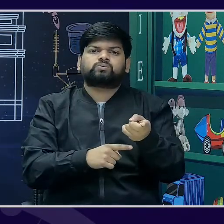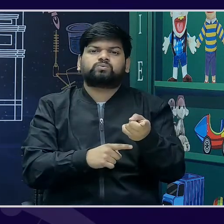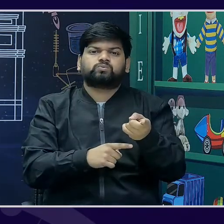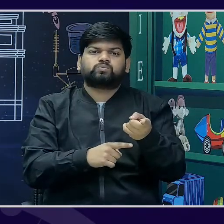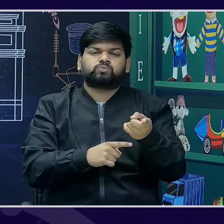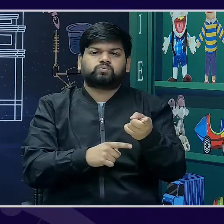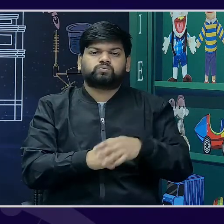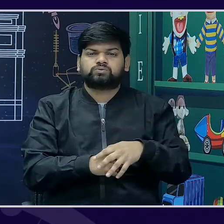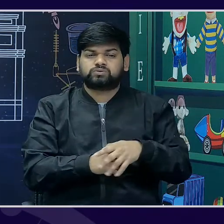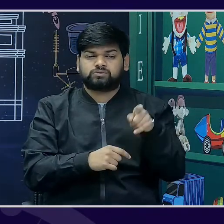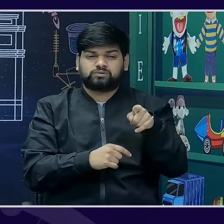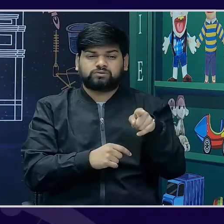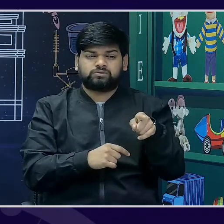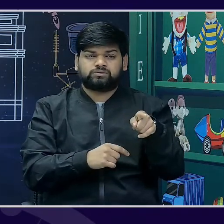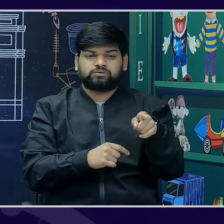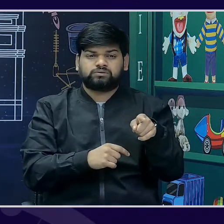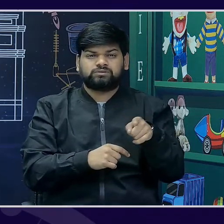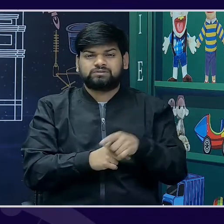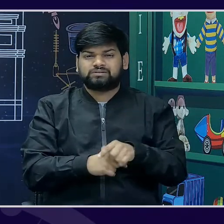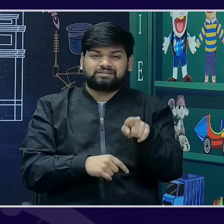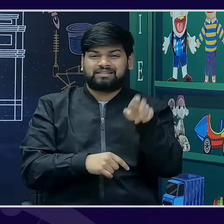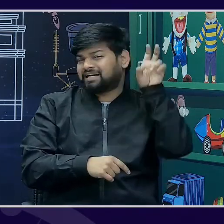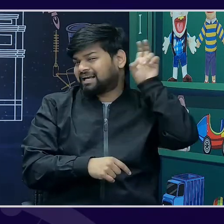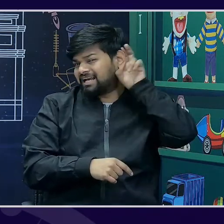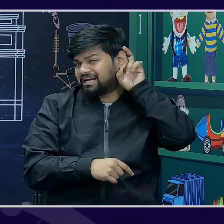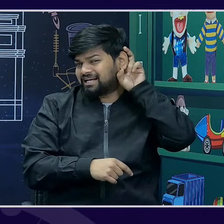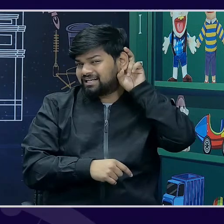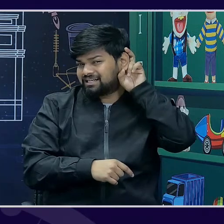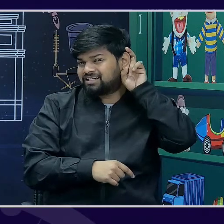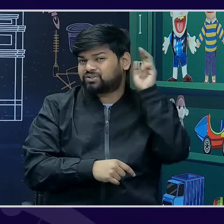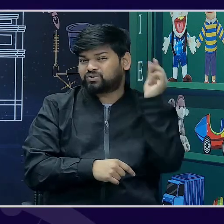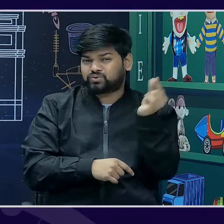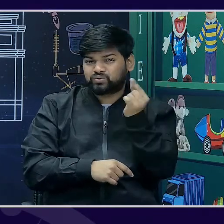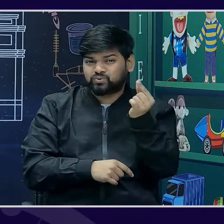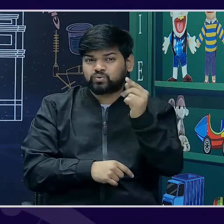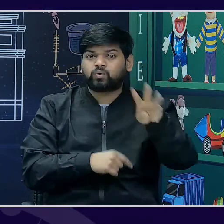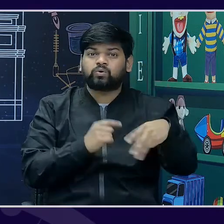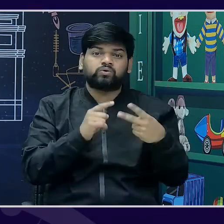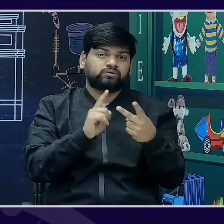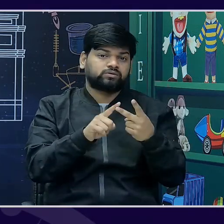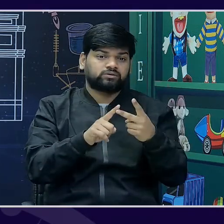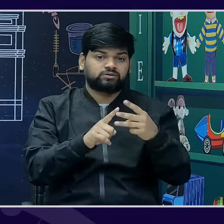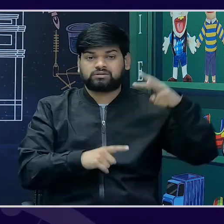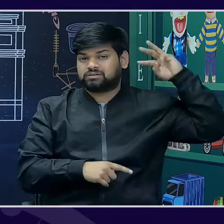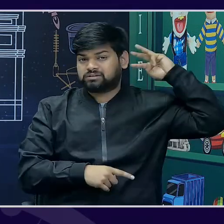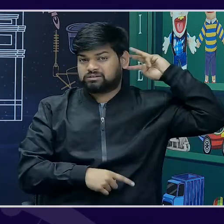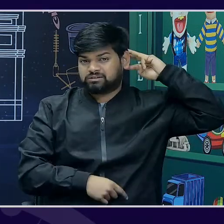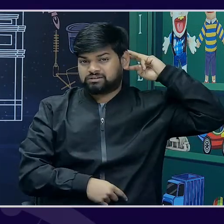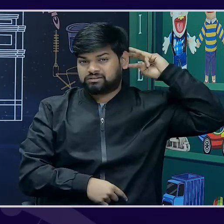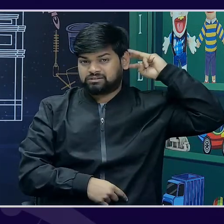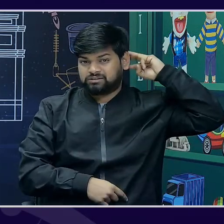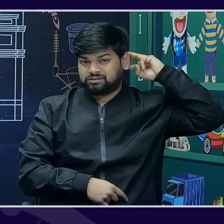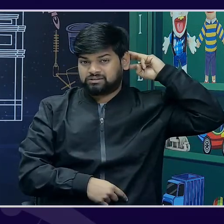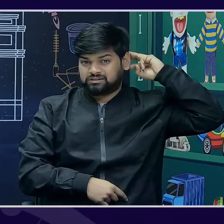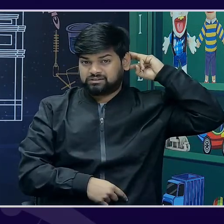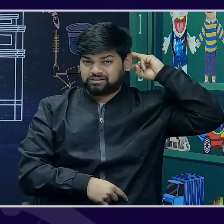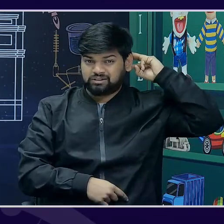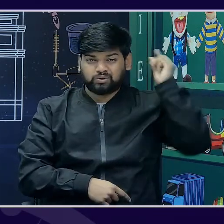measures like hearing aid fitting and cochlear implants, which is the latest technology available in the